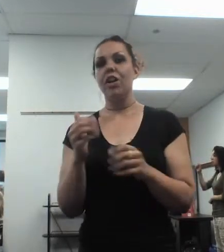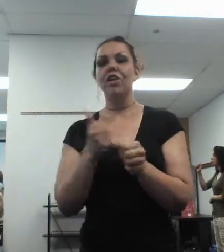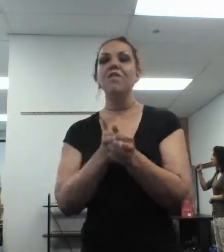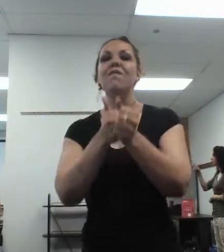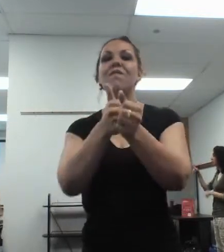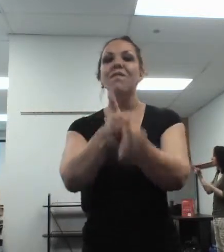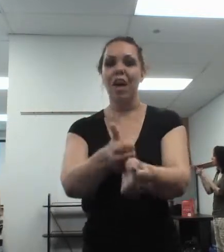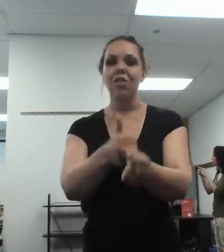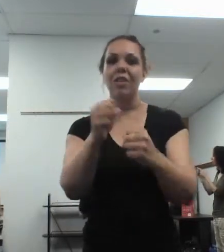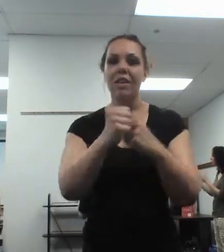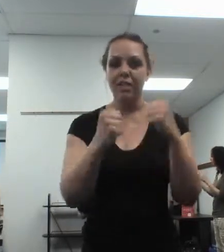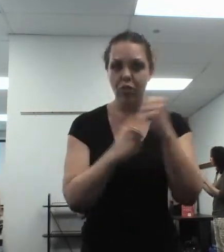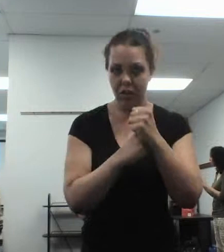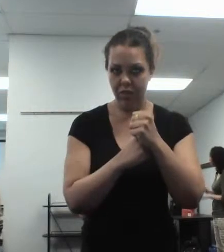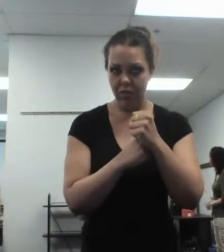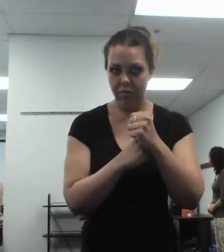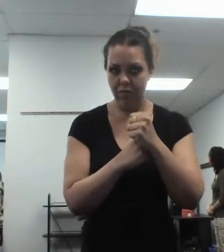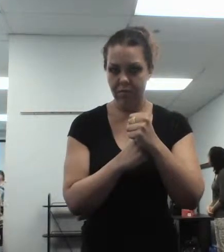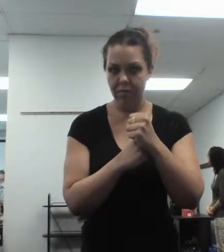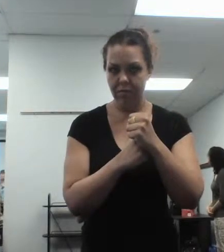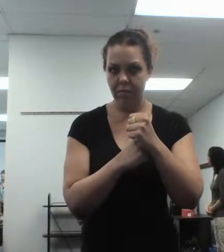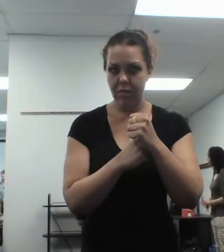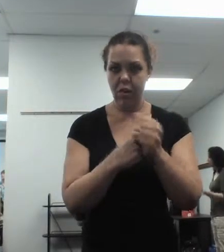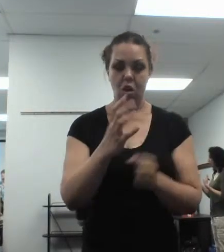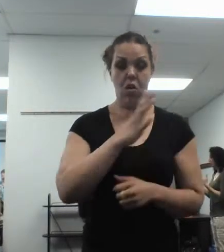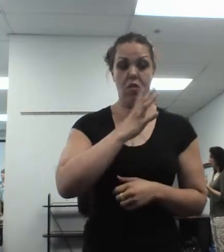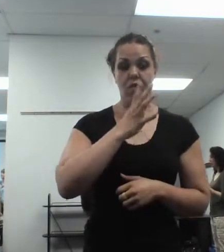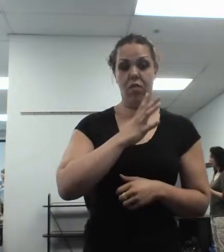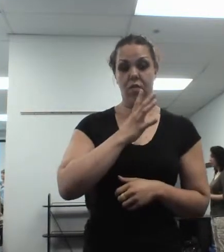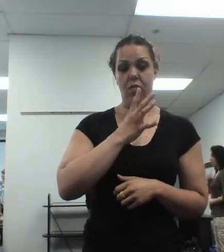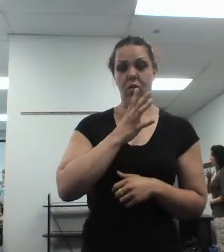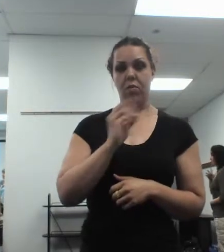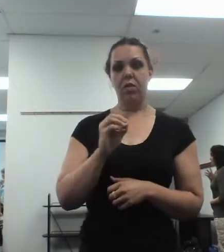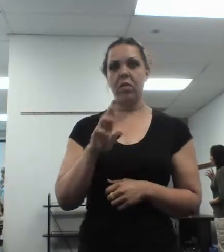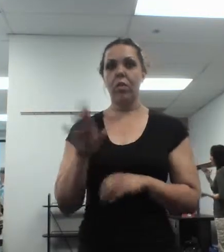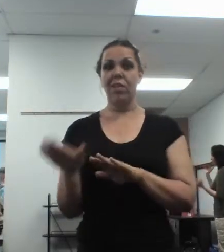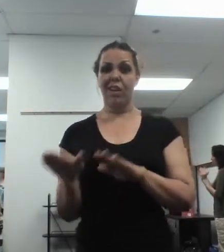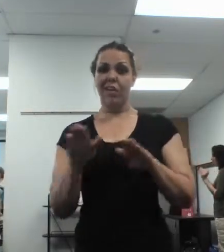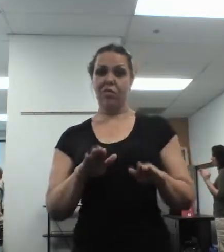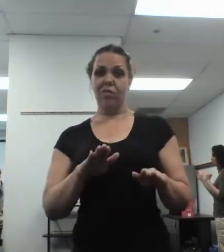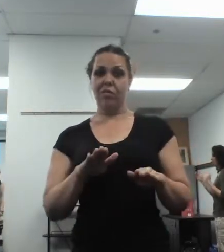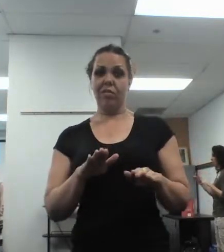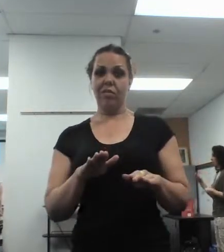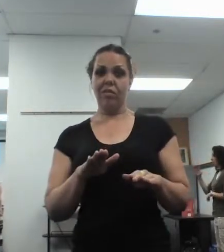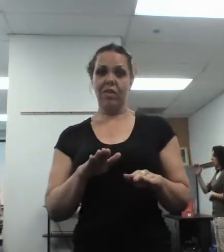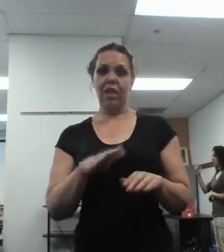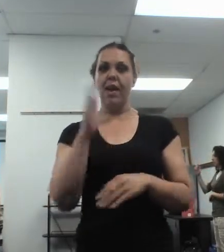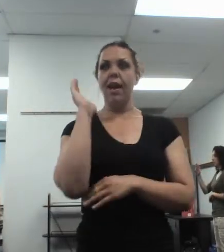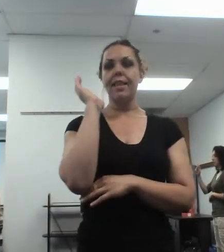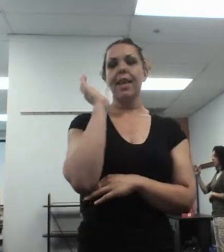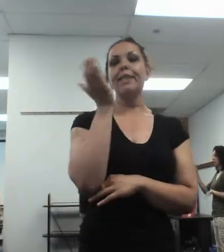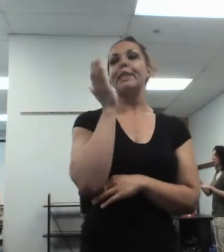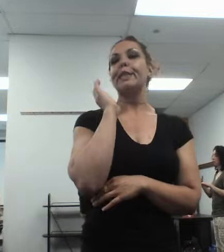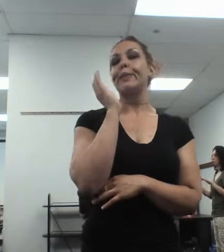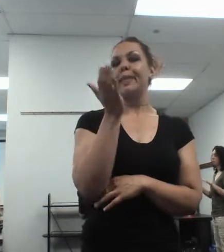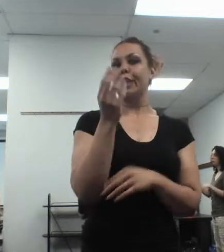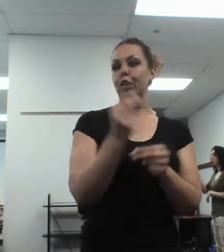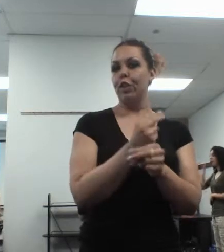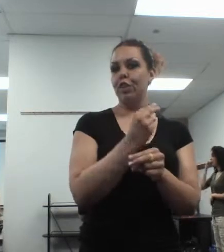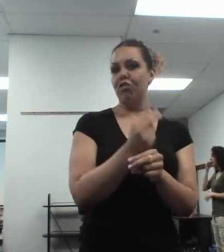Formal versus casual. The speaker is speaking with 10 words and being very formal, and you are breaking it